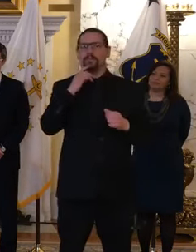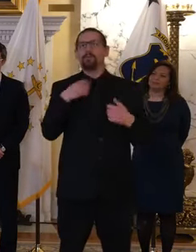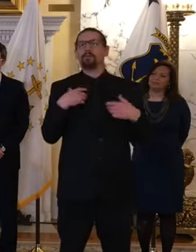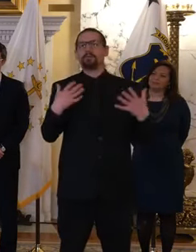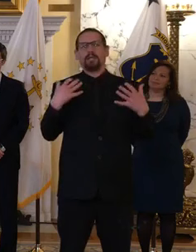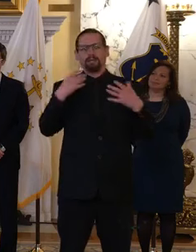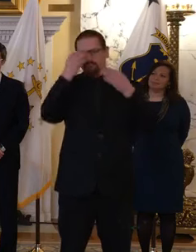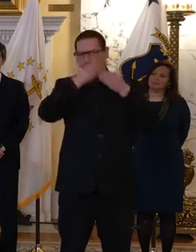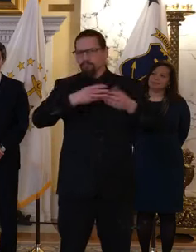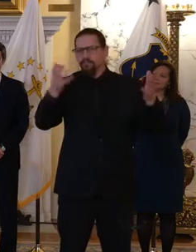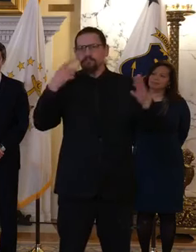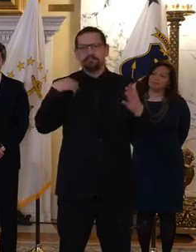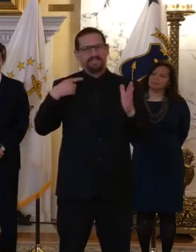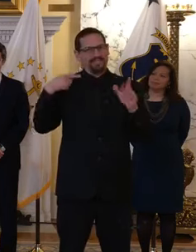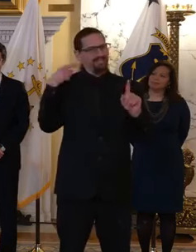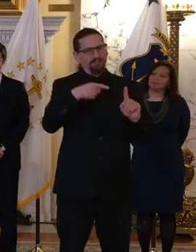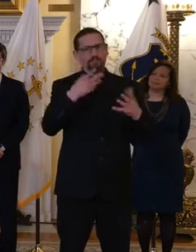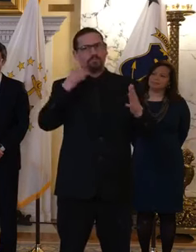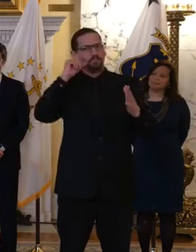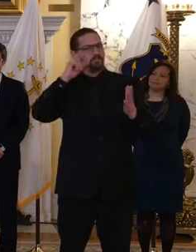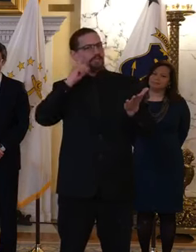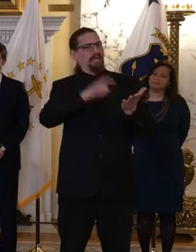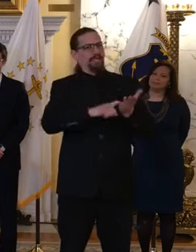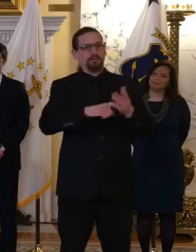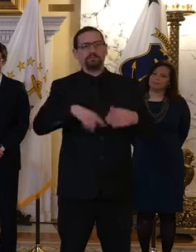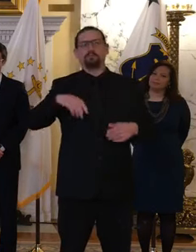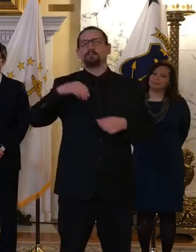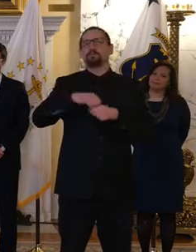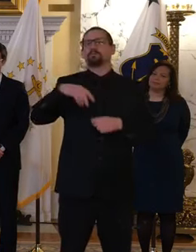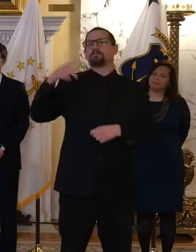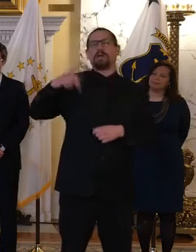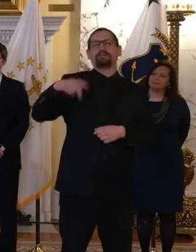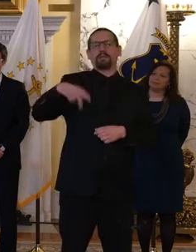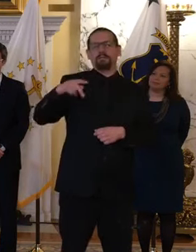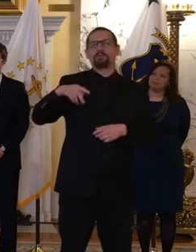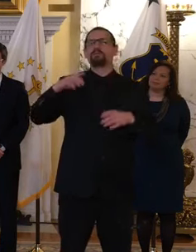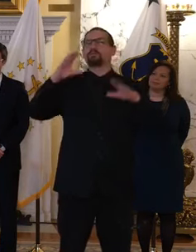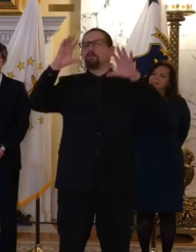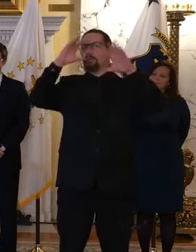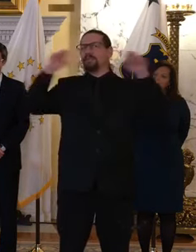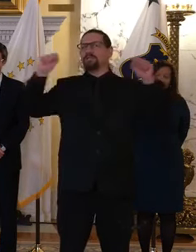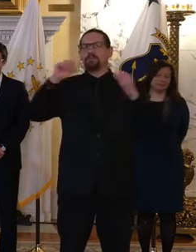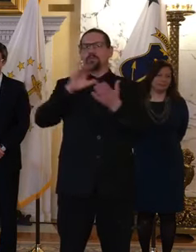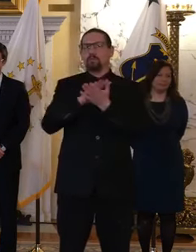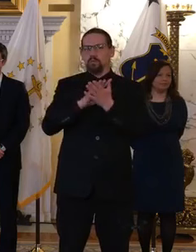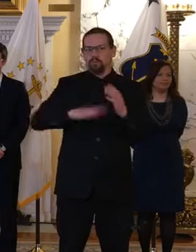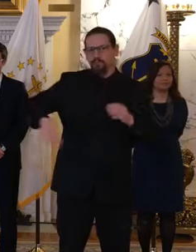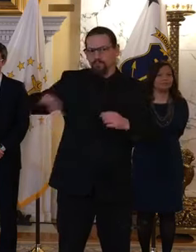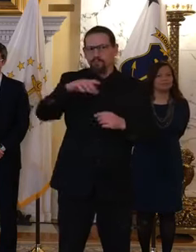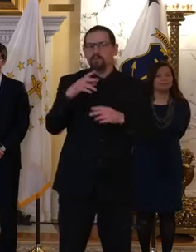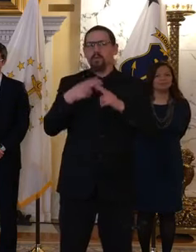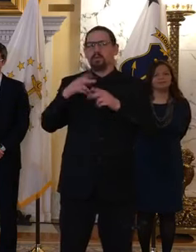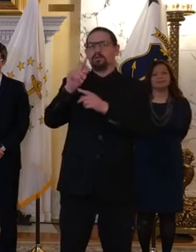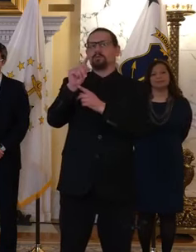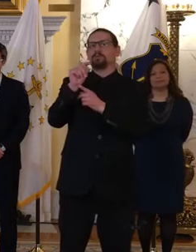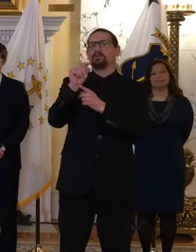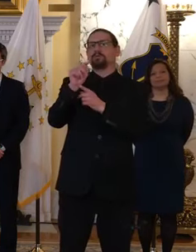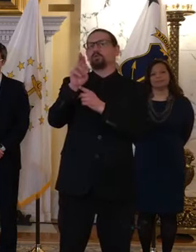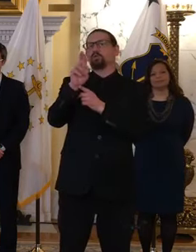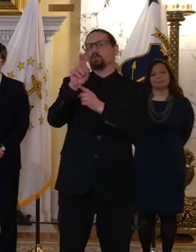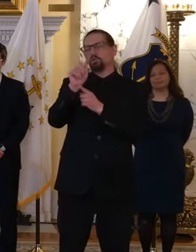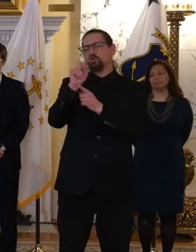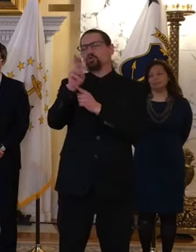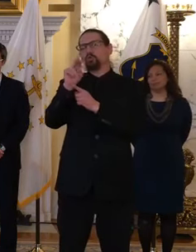Providence Turnaround Superintendent Harrison Peters. Harrison came here from Florida to run the Providence